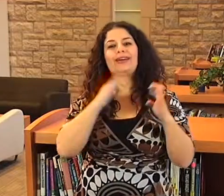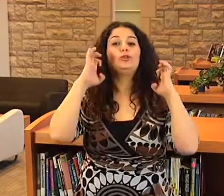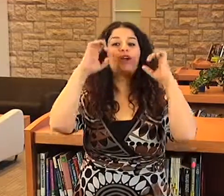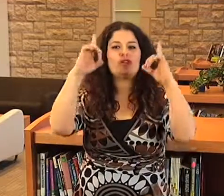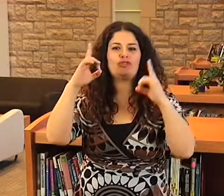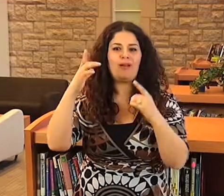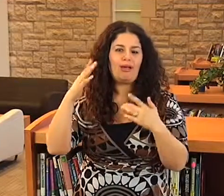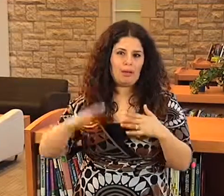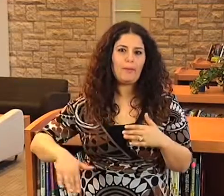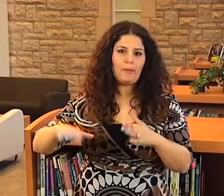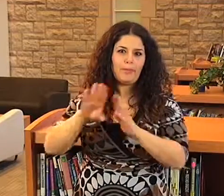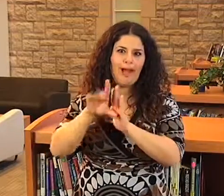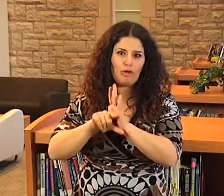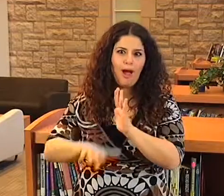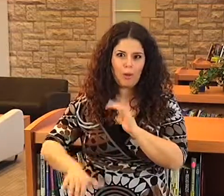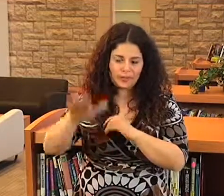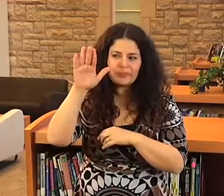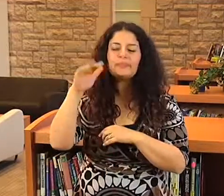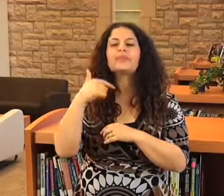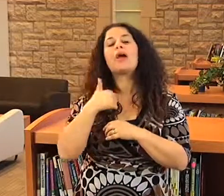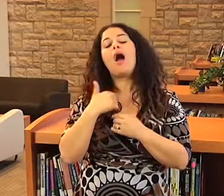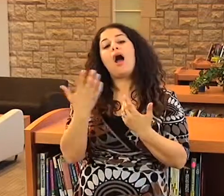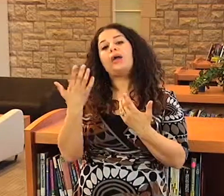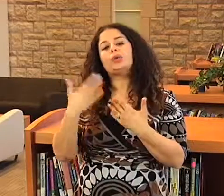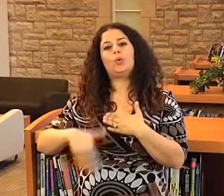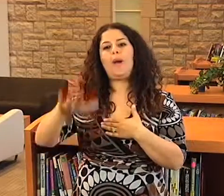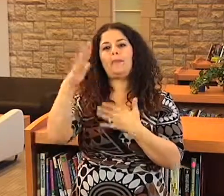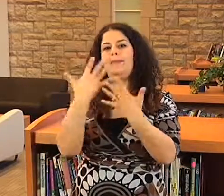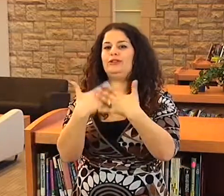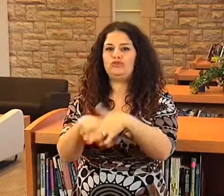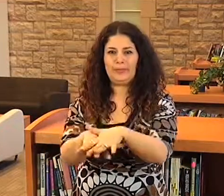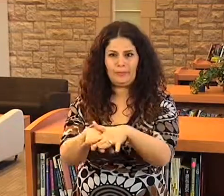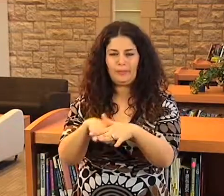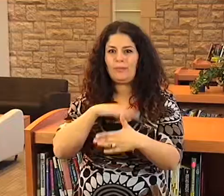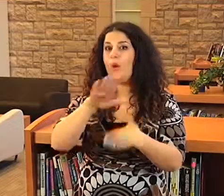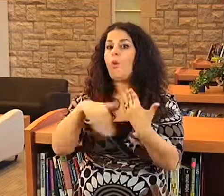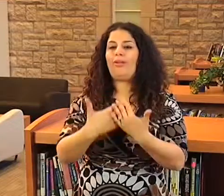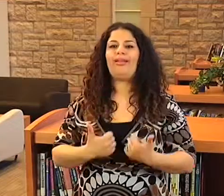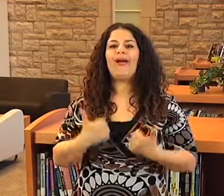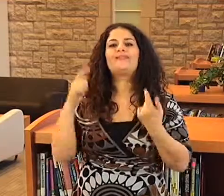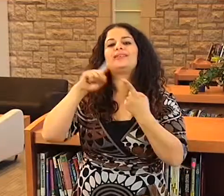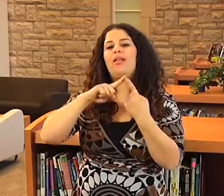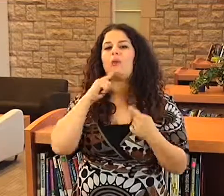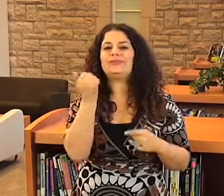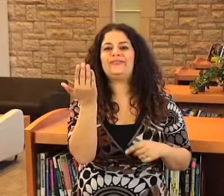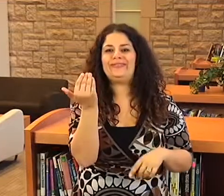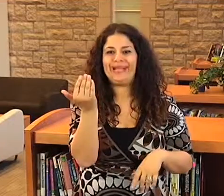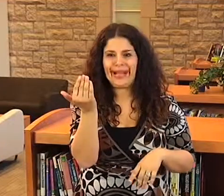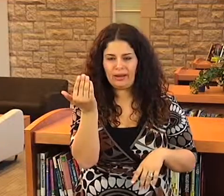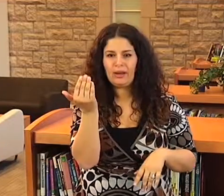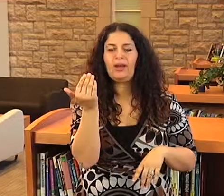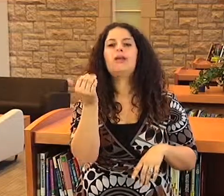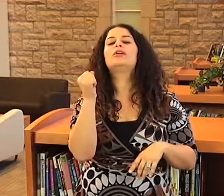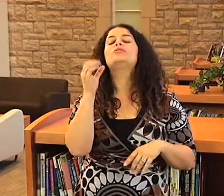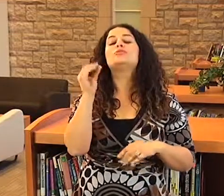Now I want to discuss a little bit about my education growing up. I was mainstream my whole life until I was